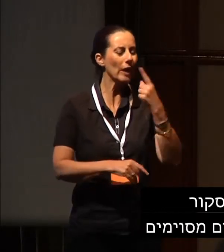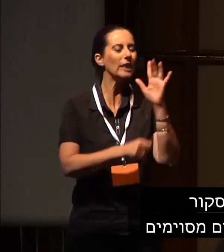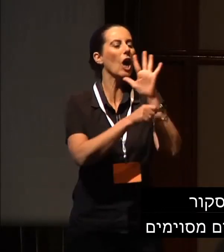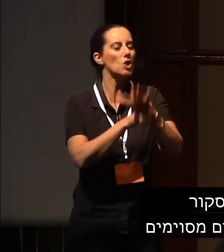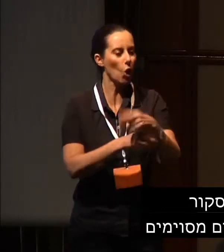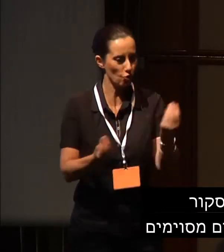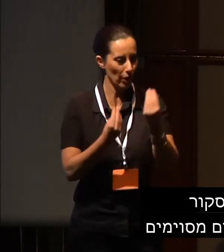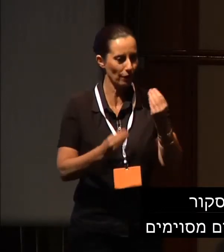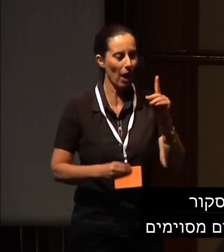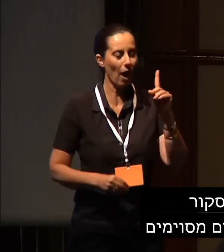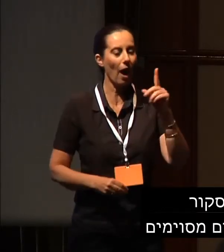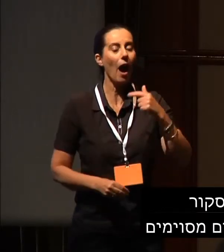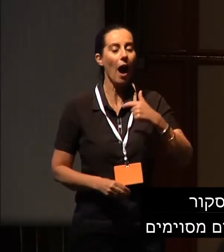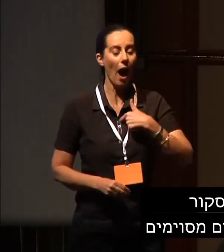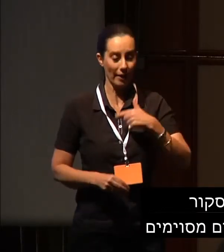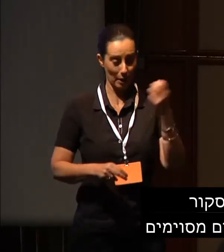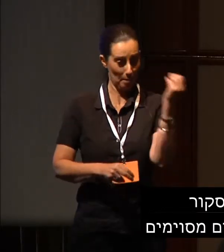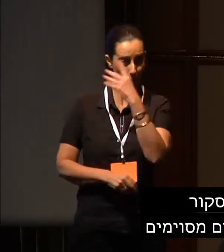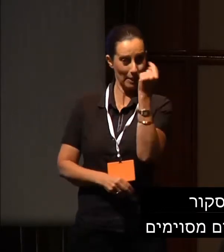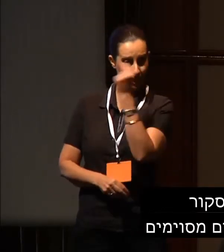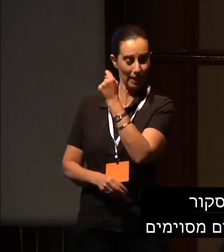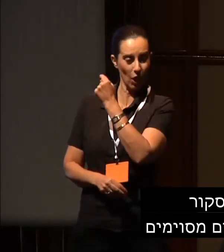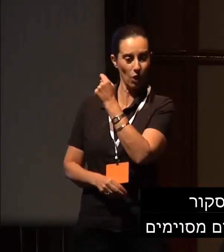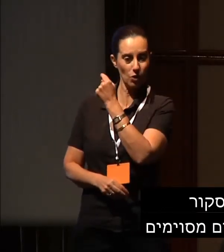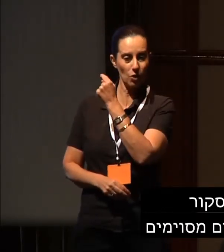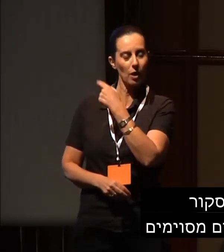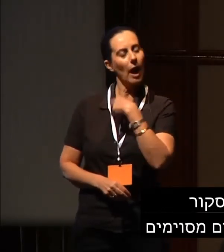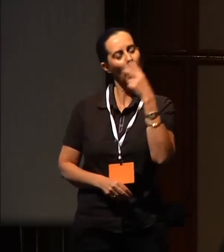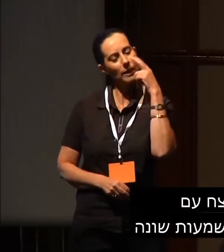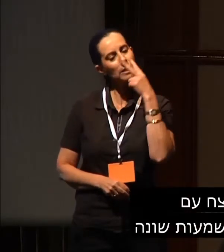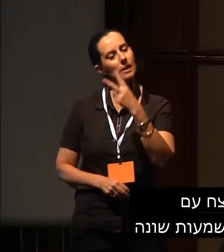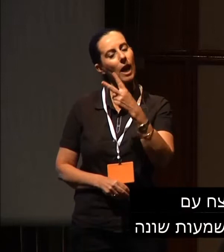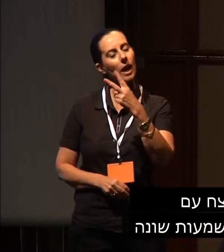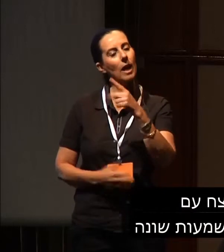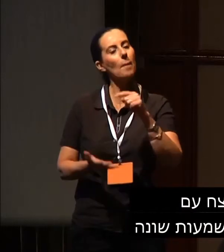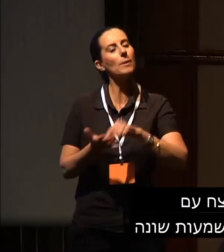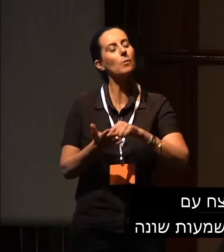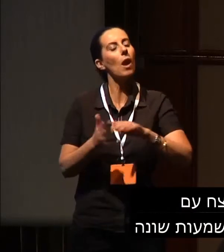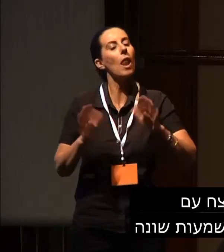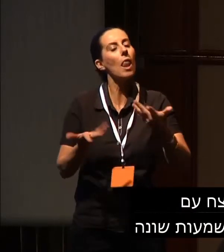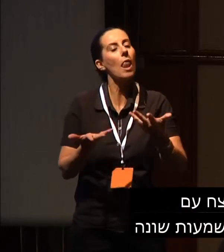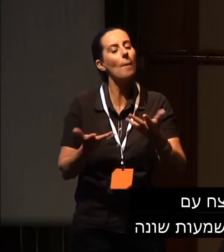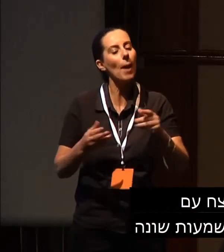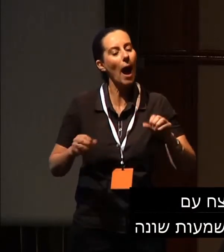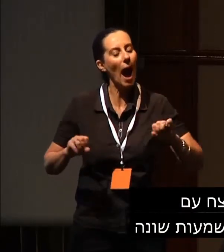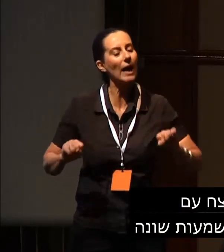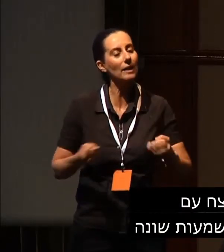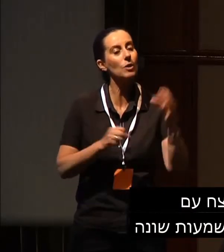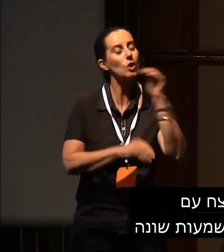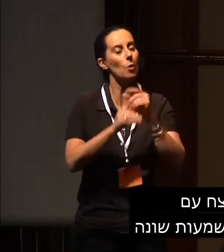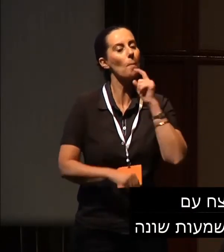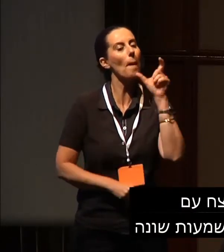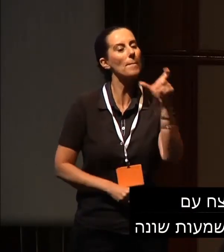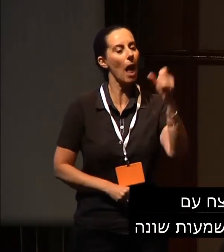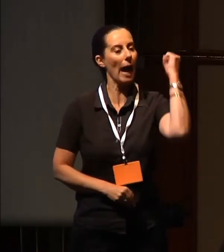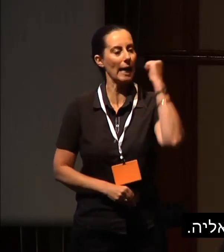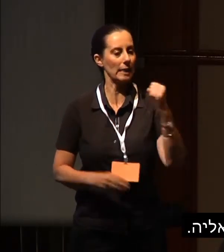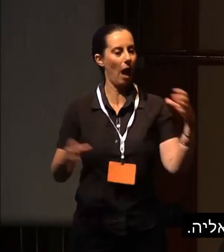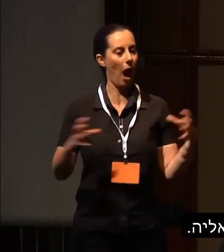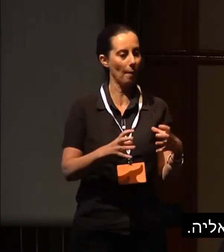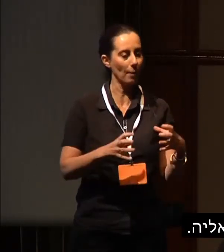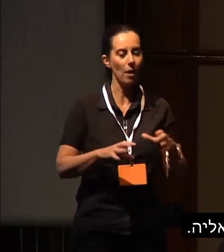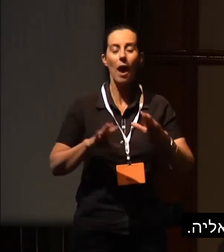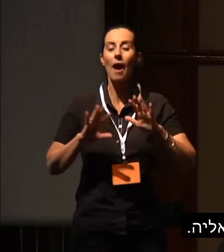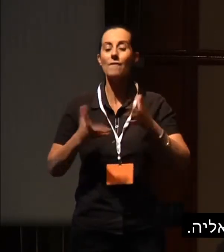this presentation, first of all, at why certain activists have used the word genocide and why it can actually like have different meaning to